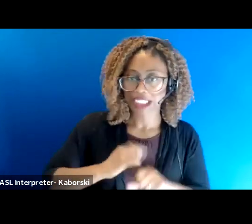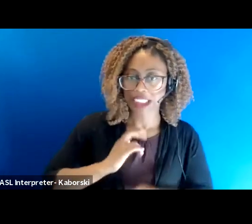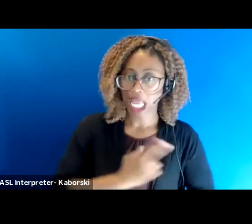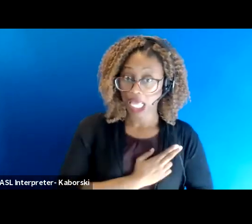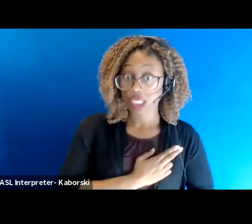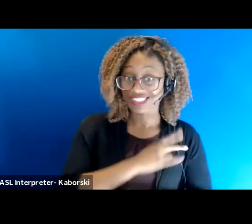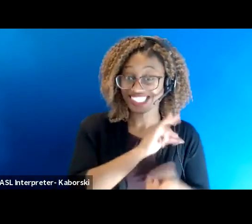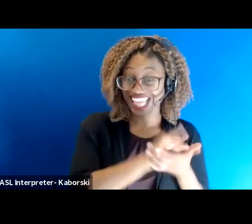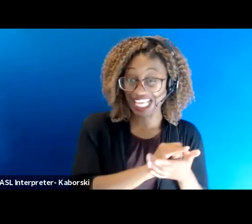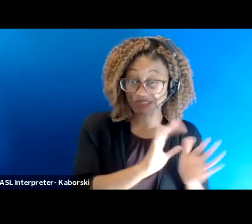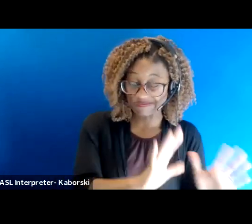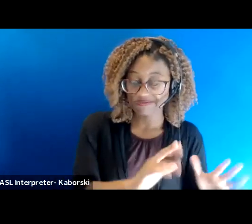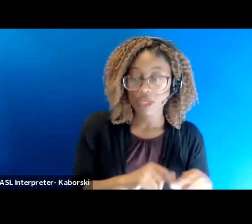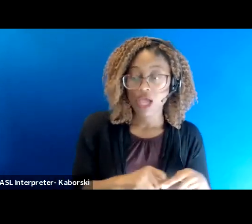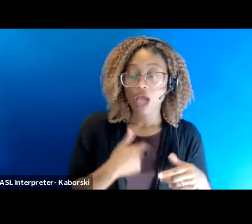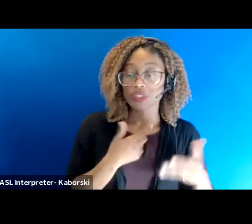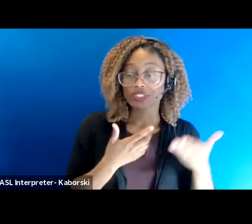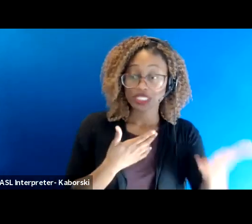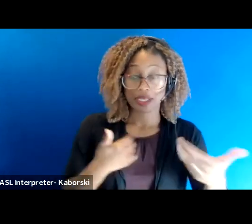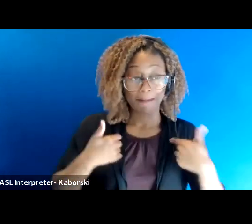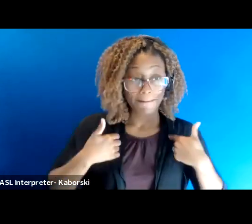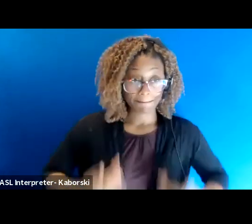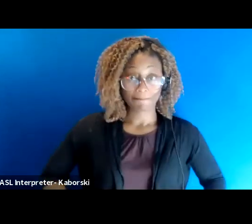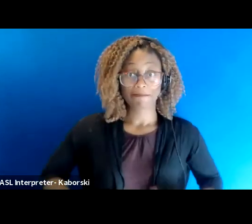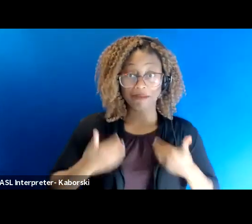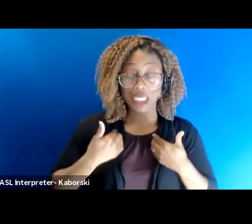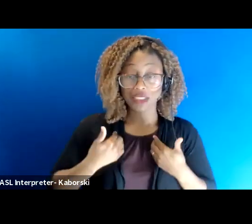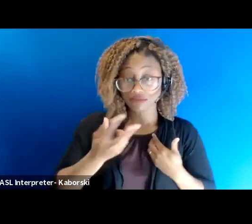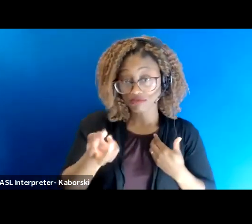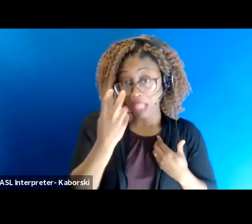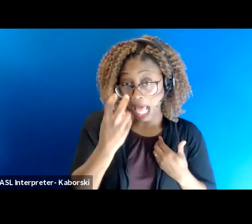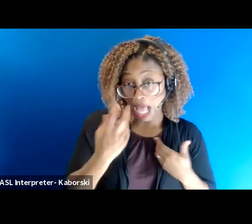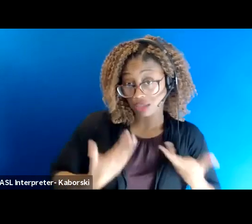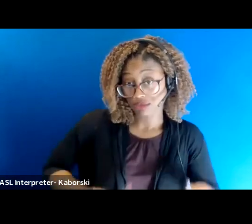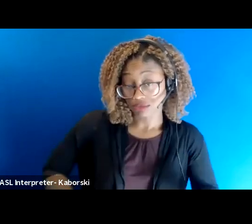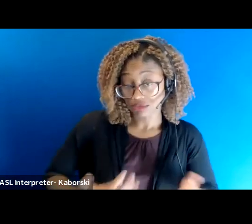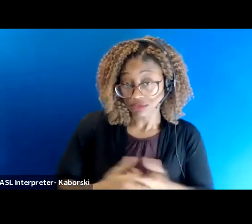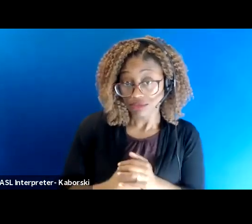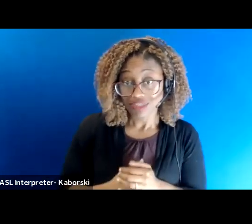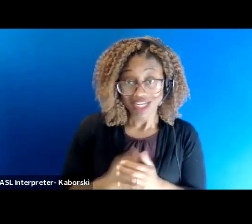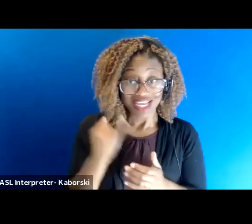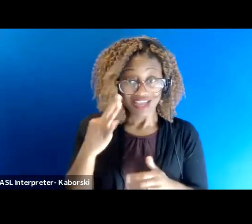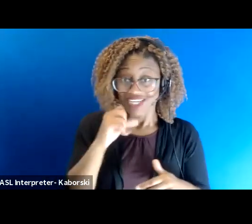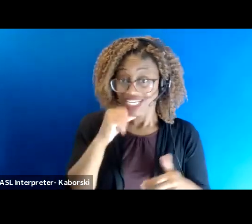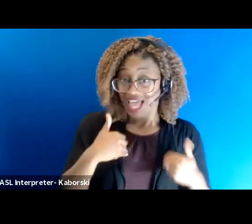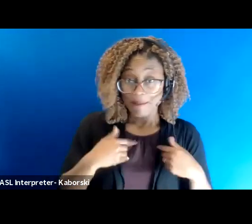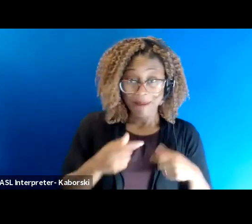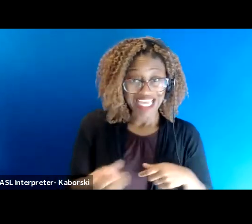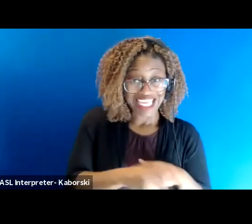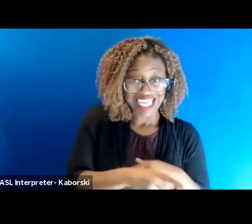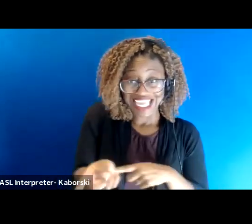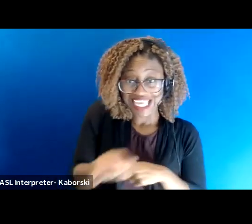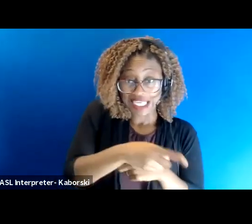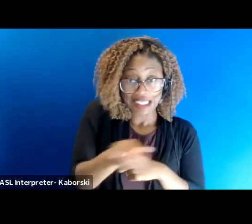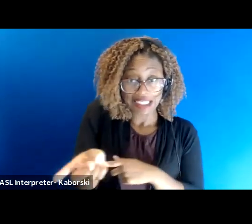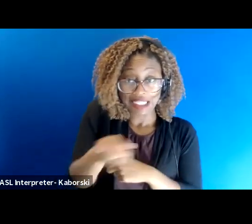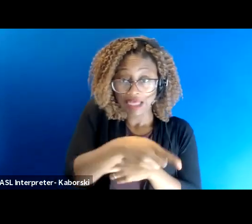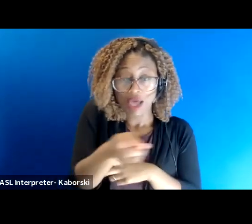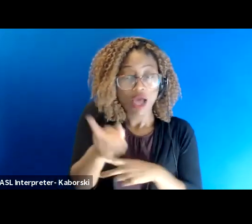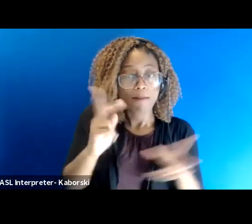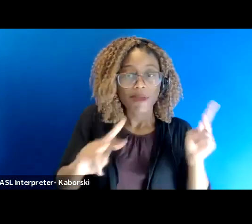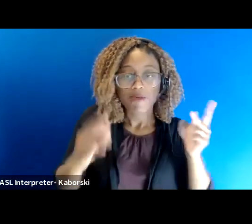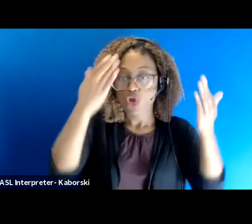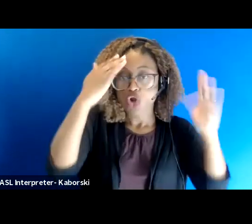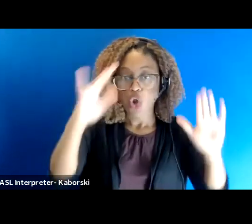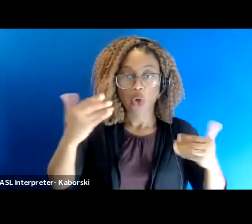suggesting that me, a person who happens to be blind, if I didn't have my cane, people would not know. It's